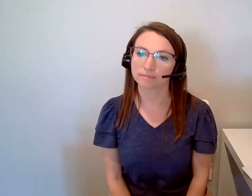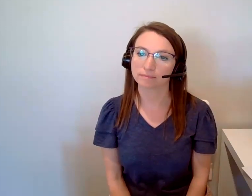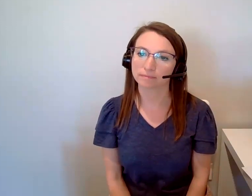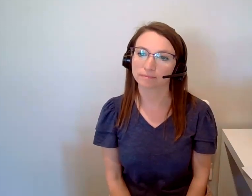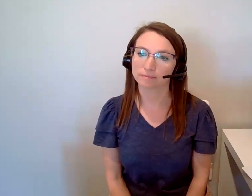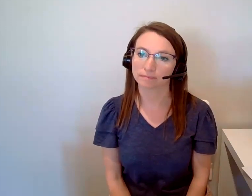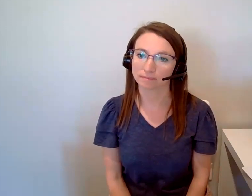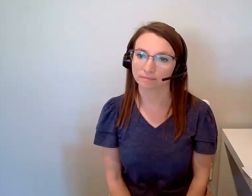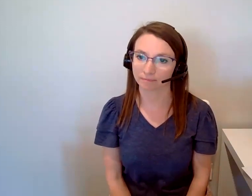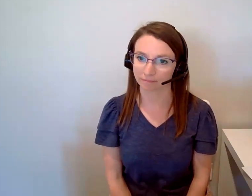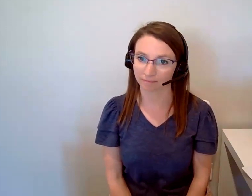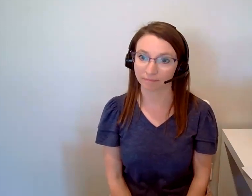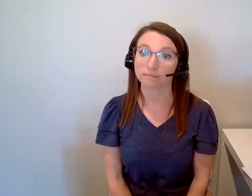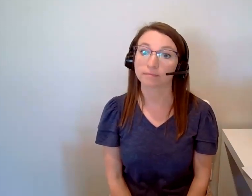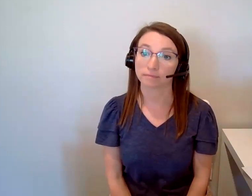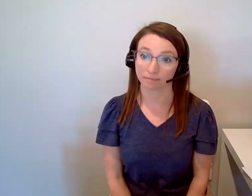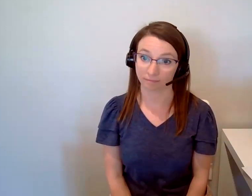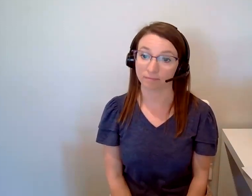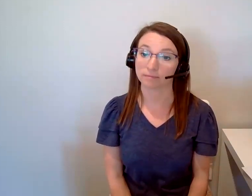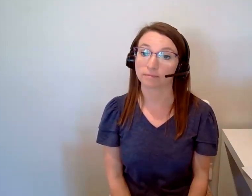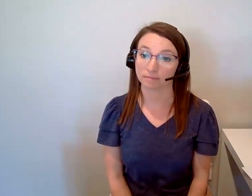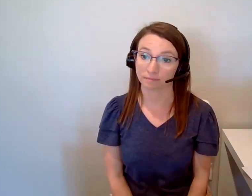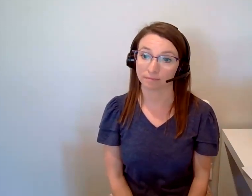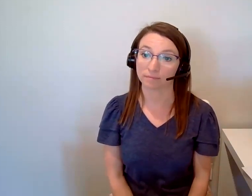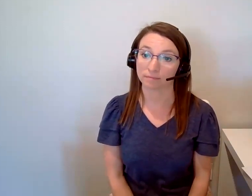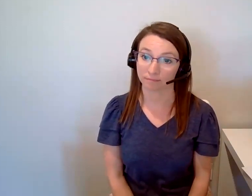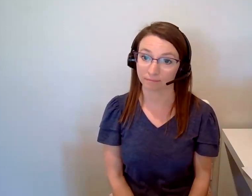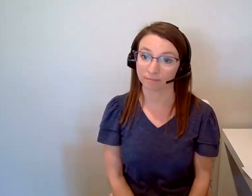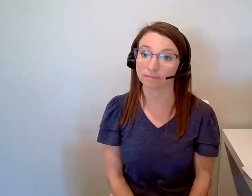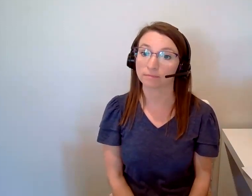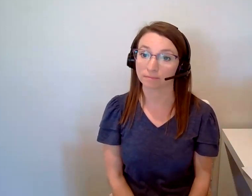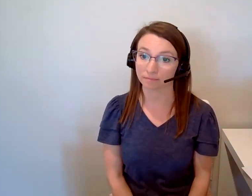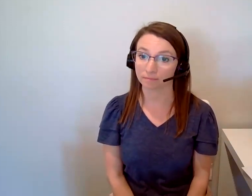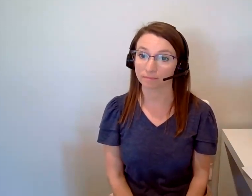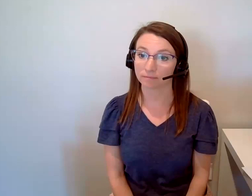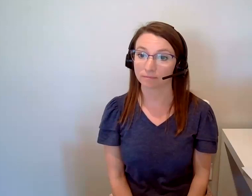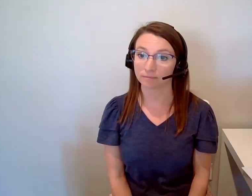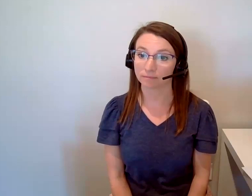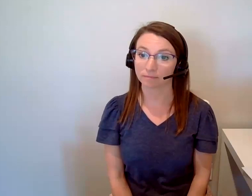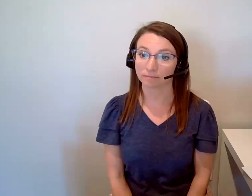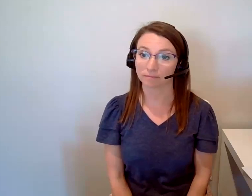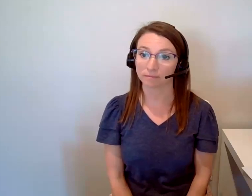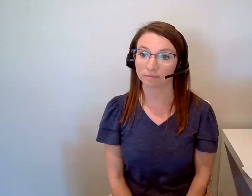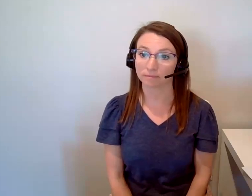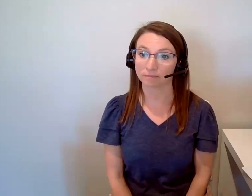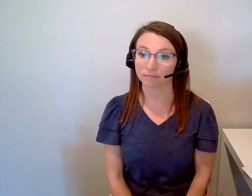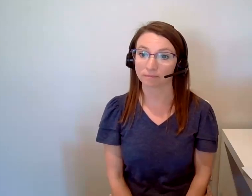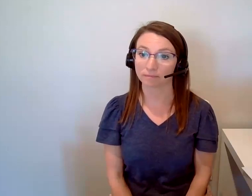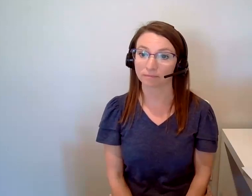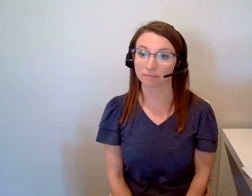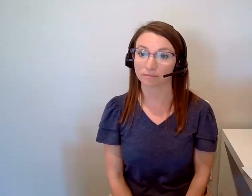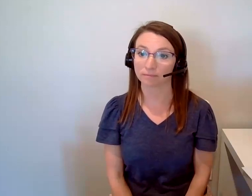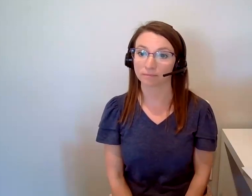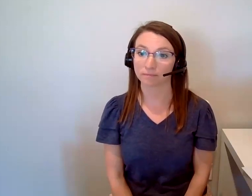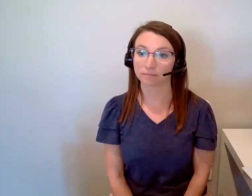like receptively watching somebody sign or fingerspell rather, would you suggest like picking out